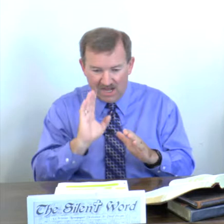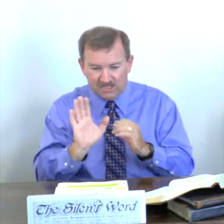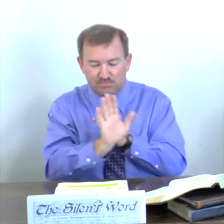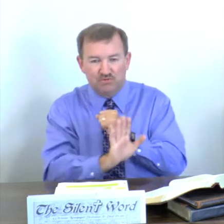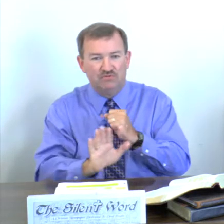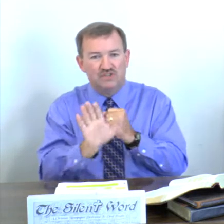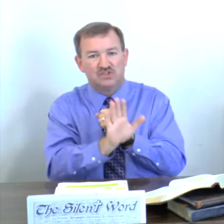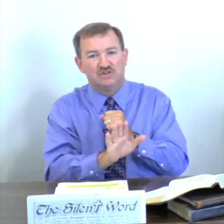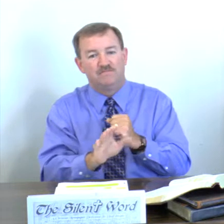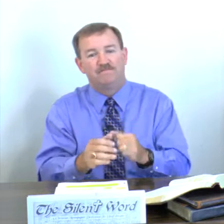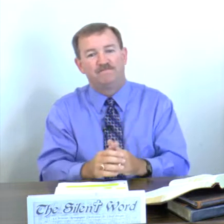God's provision.